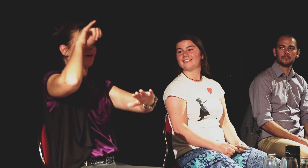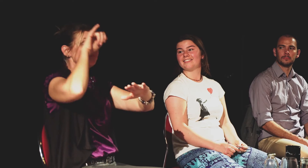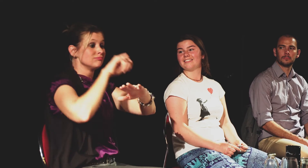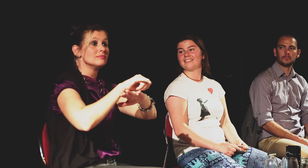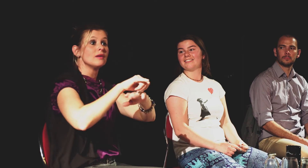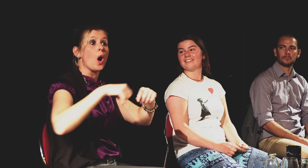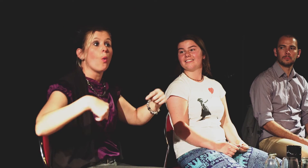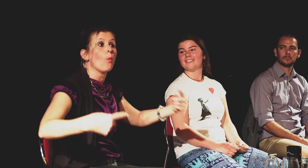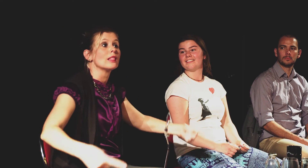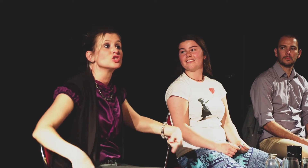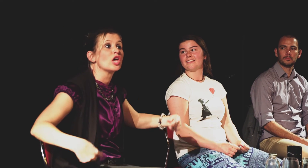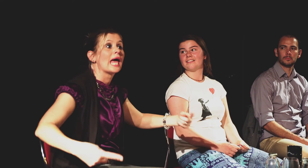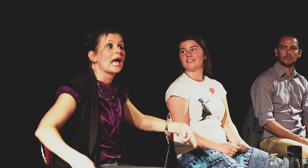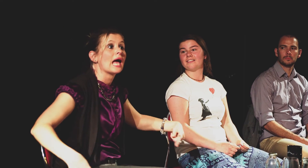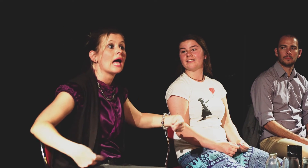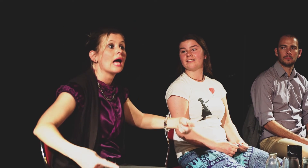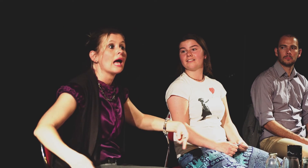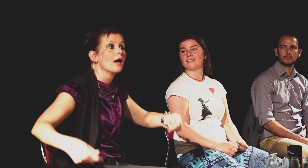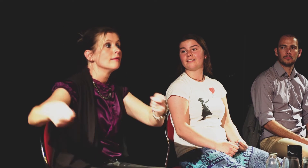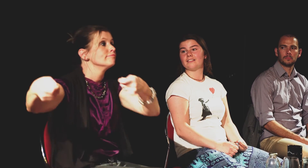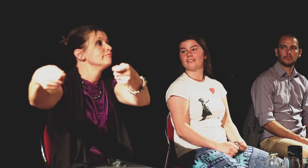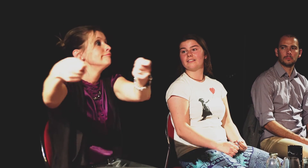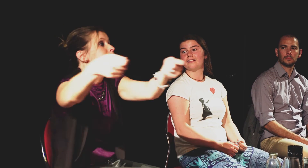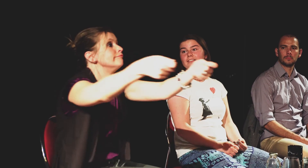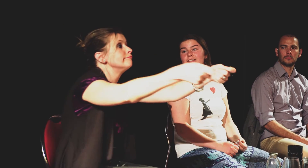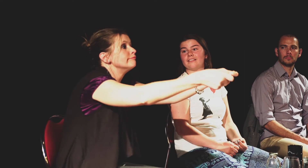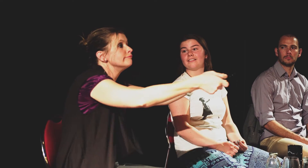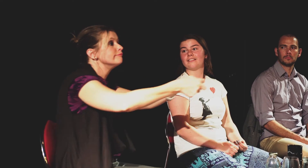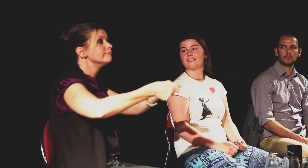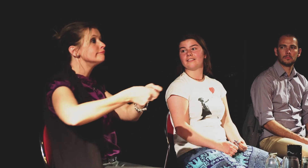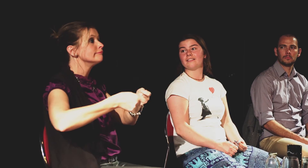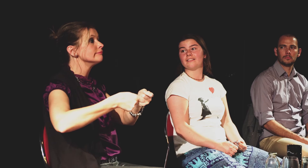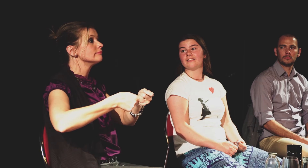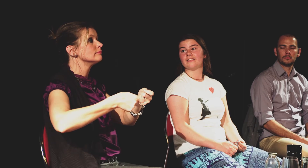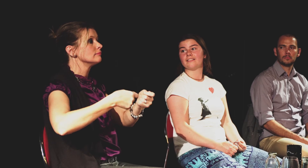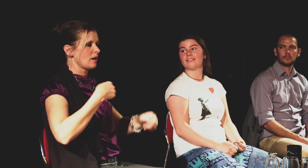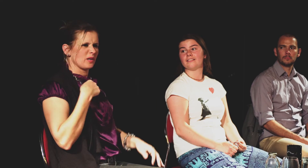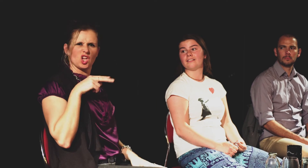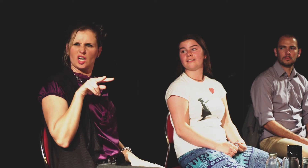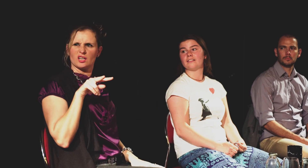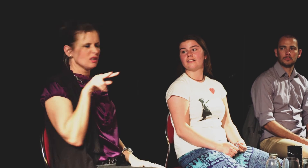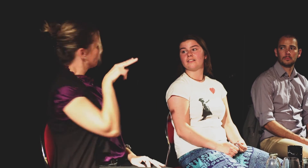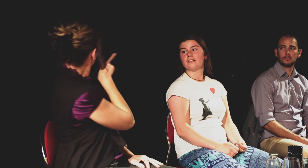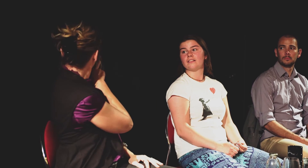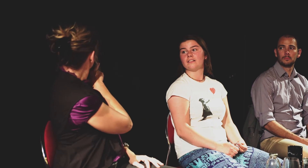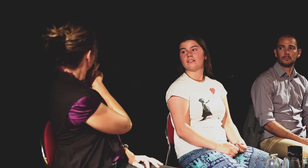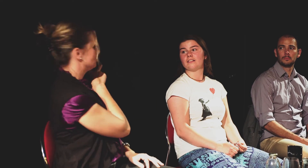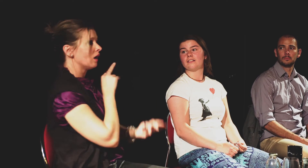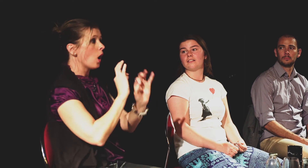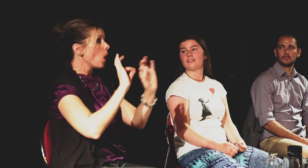anyway, so what happened was the plane landed and a wheelchair was, brought to the